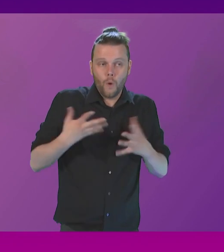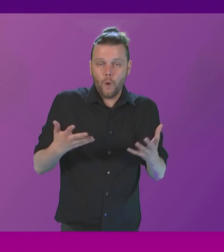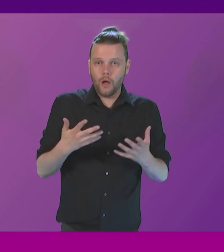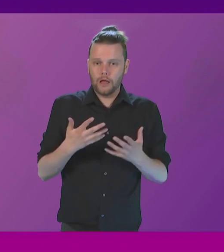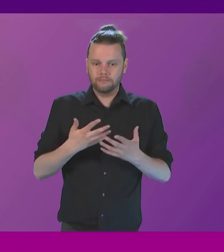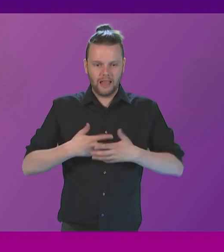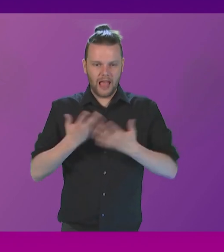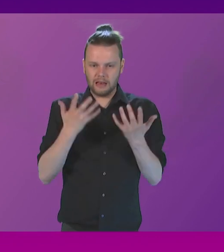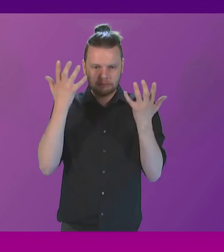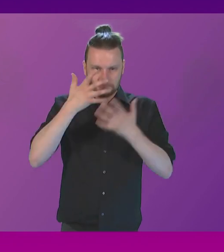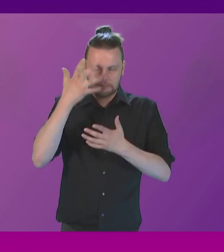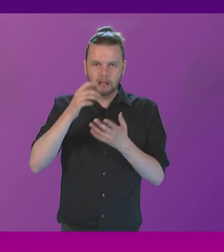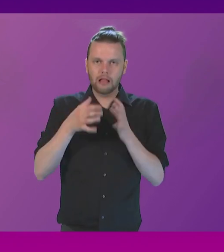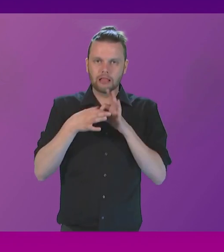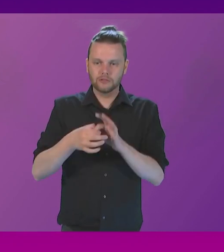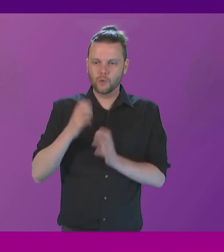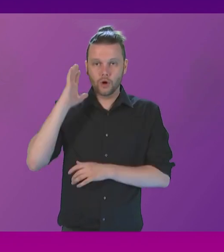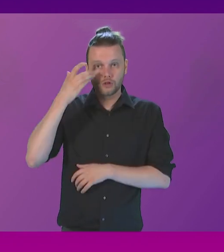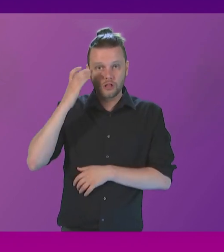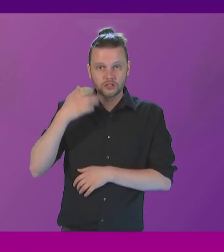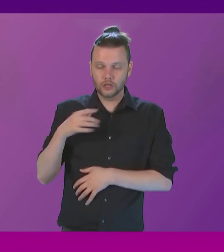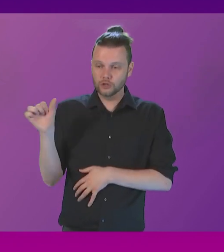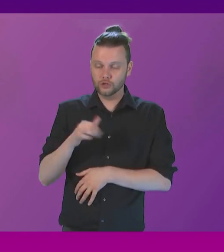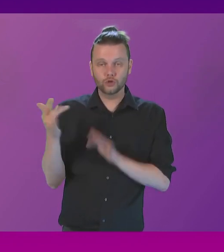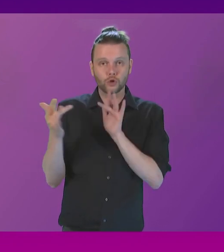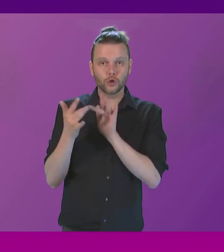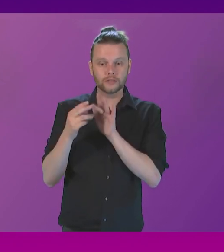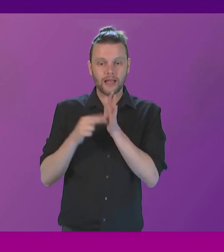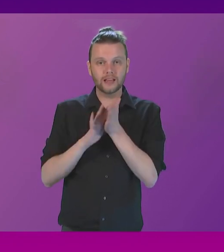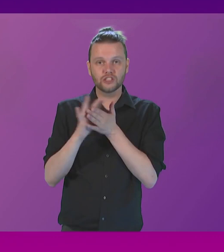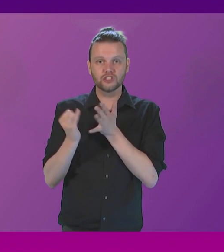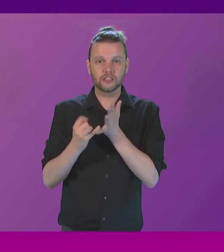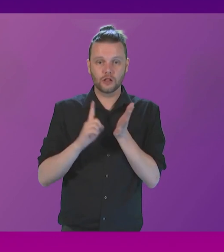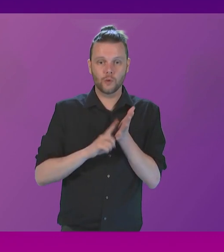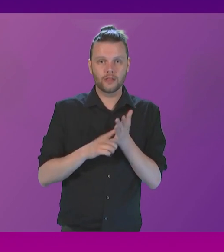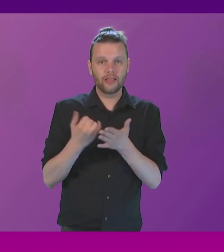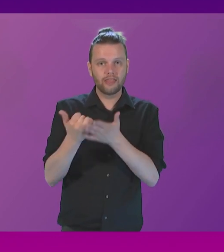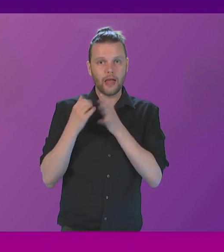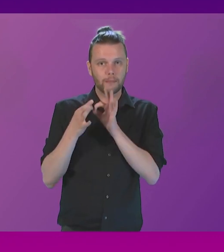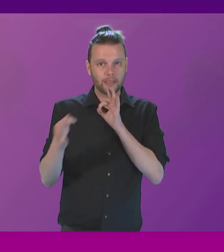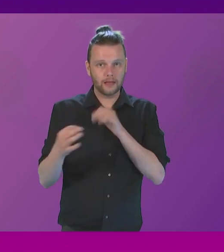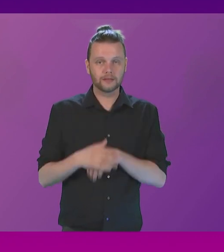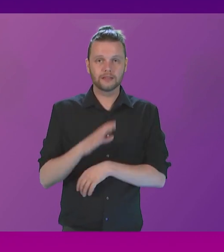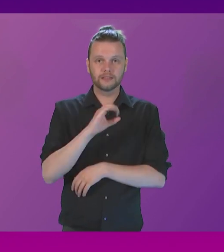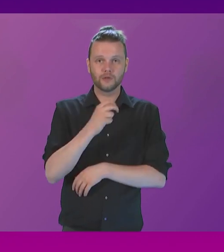any concerns with regards to audiology to contact NHS Lothian's helpline on